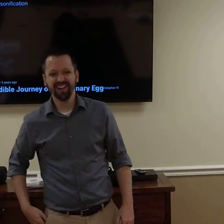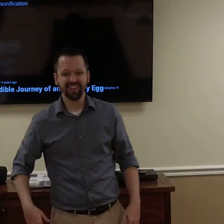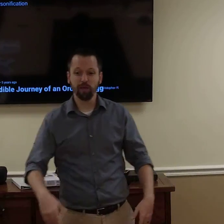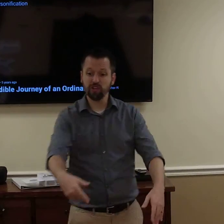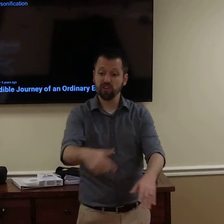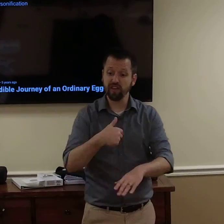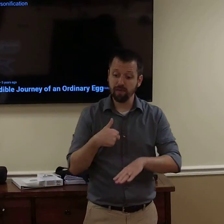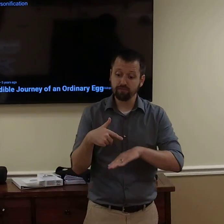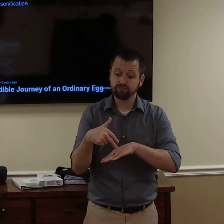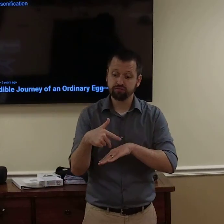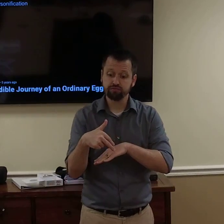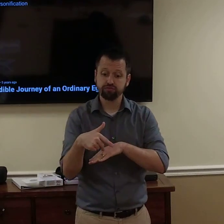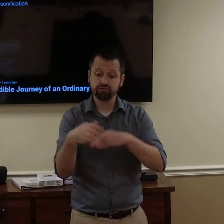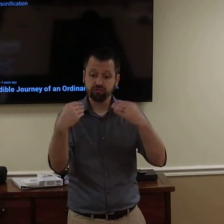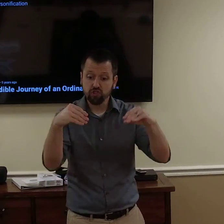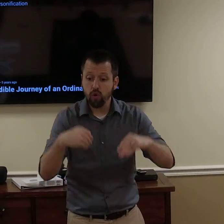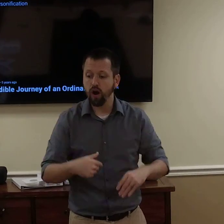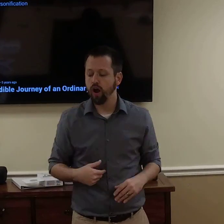So, but you can say me, store.